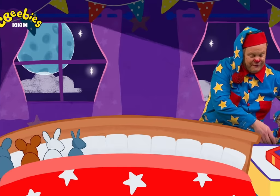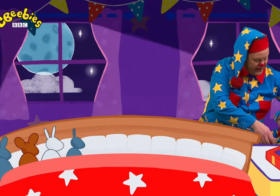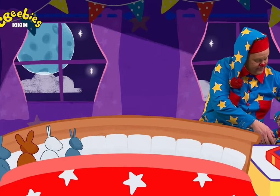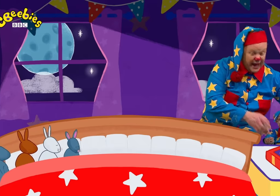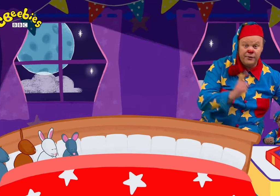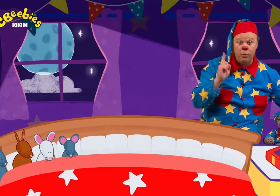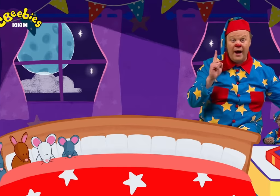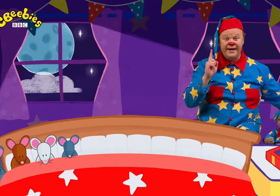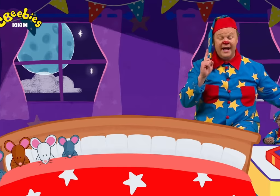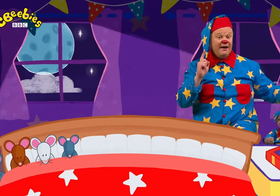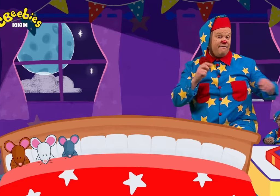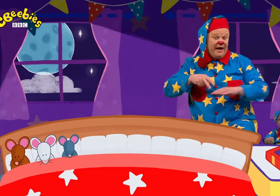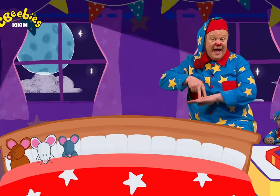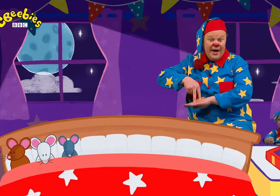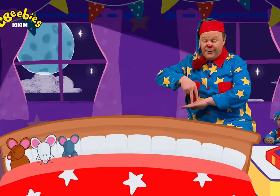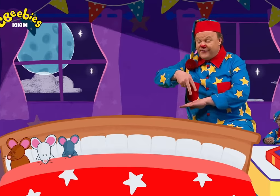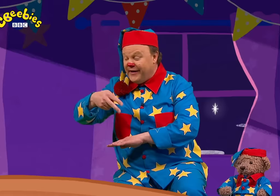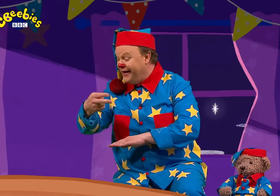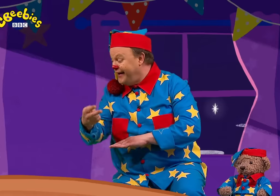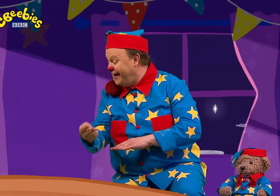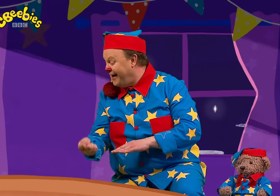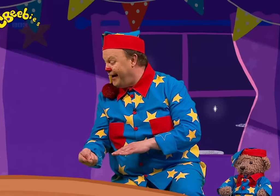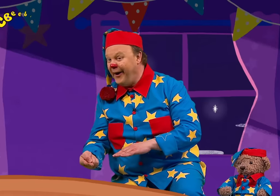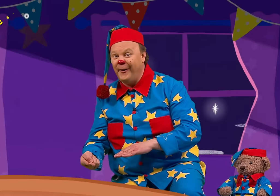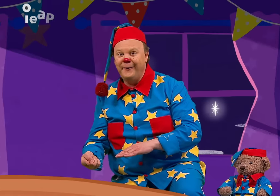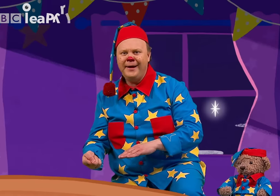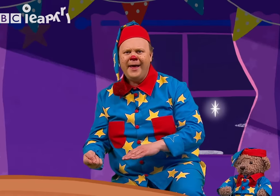over and one fell out. Oh, no!